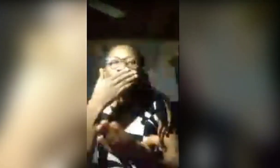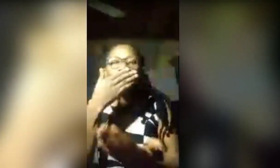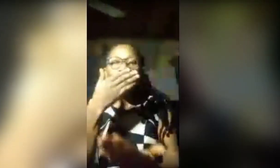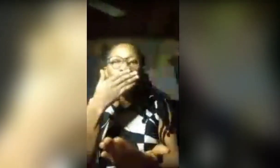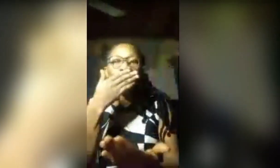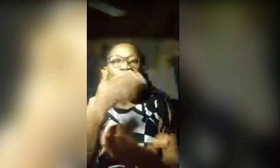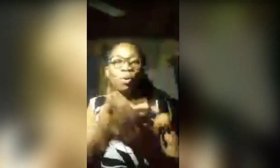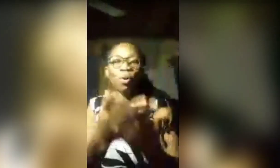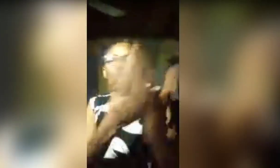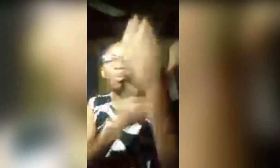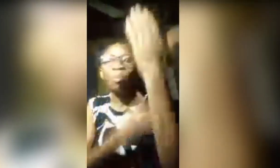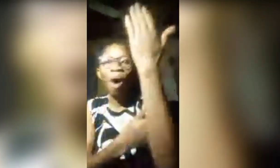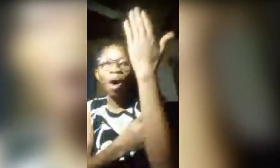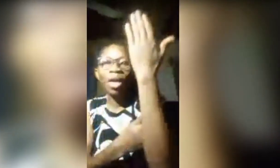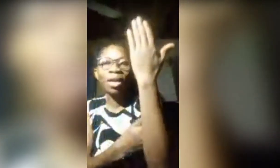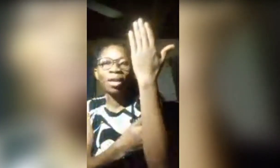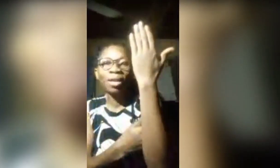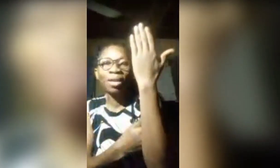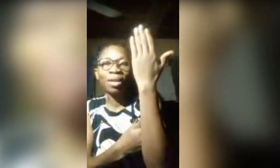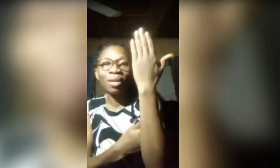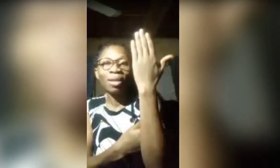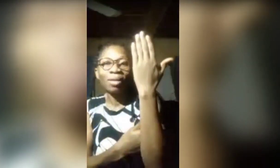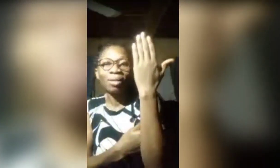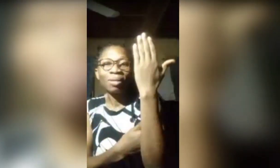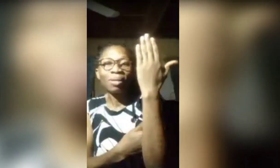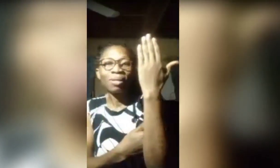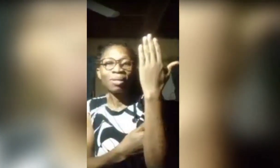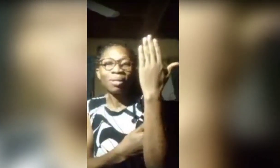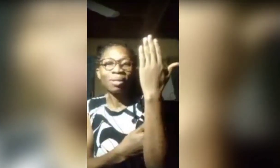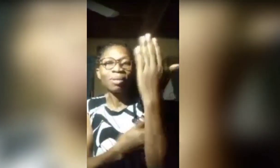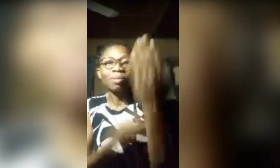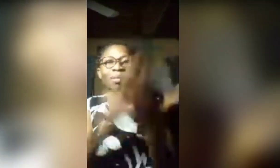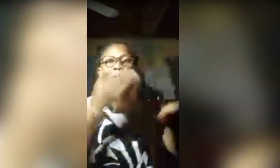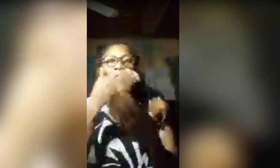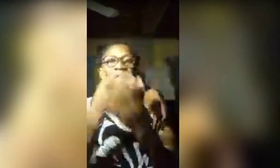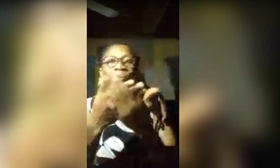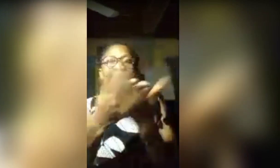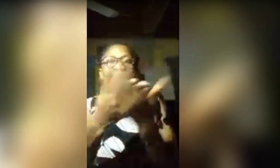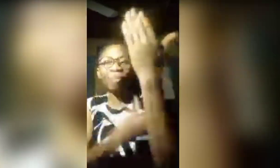Please, I need to see your hand. Okay. That's correct. Good afternoon.